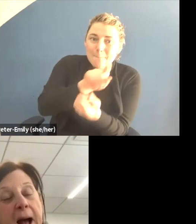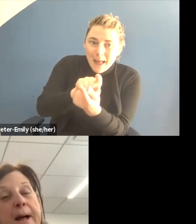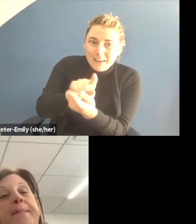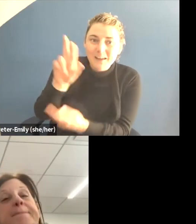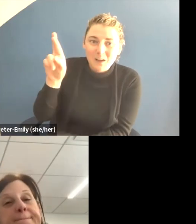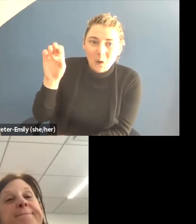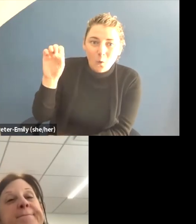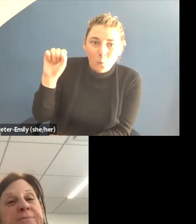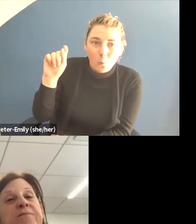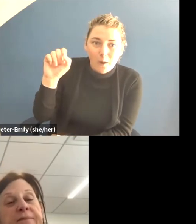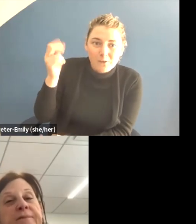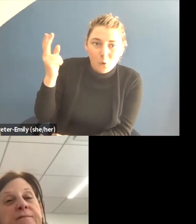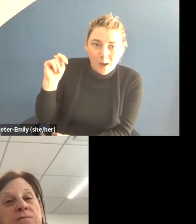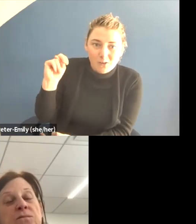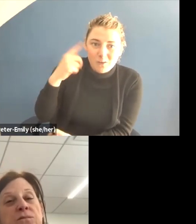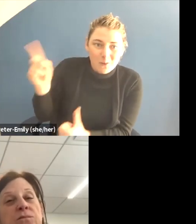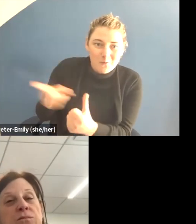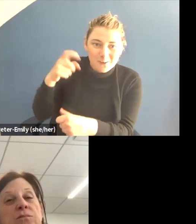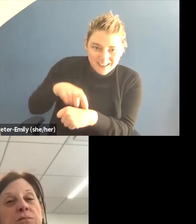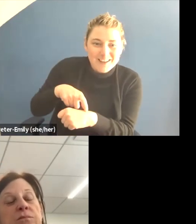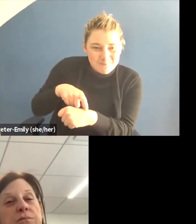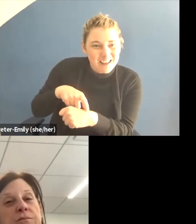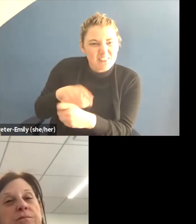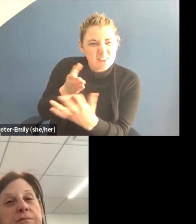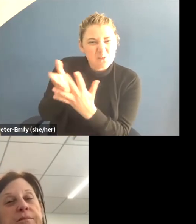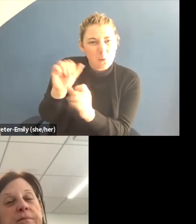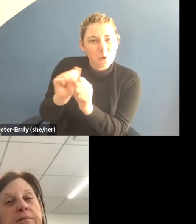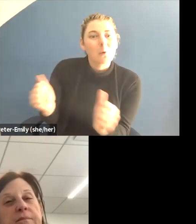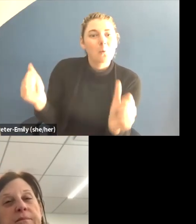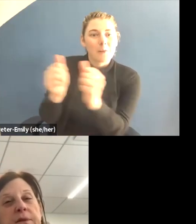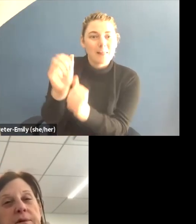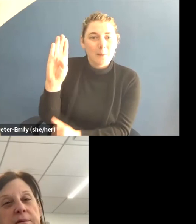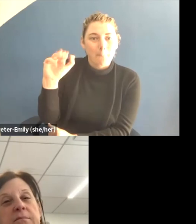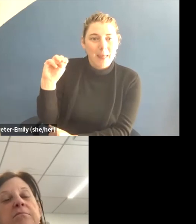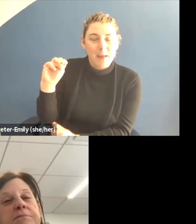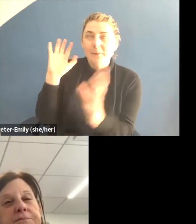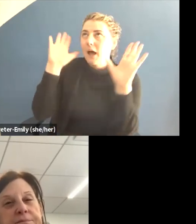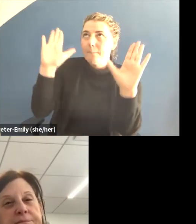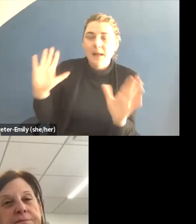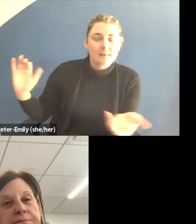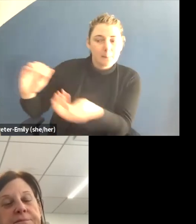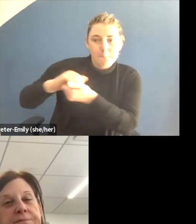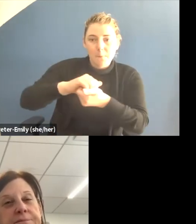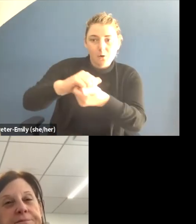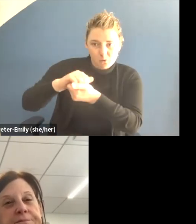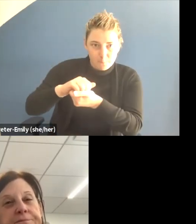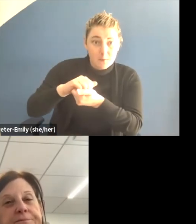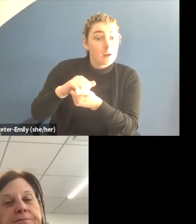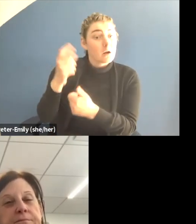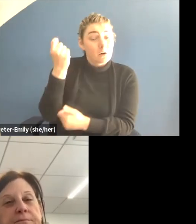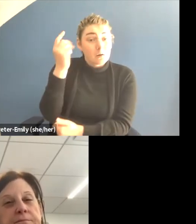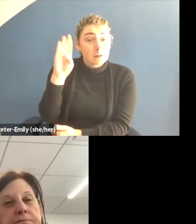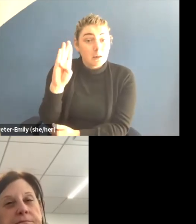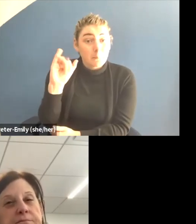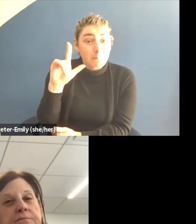time. Yeah. So yeah, it was through the work through BAM and that amazing partnership. And while the Billie